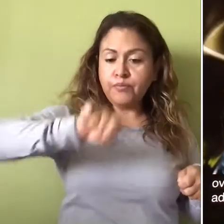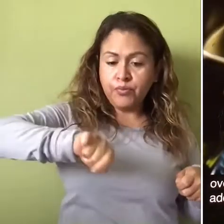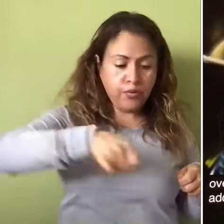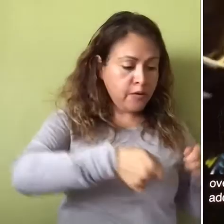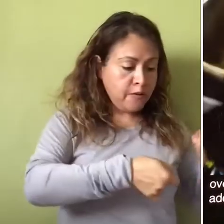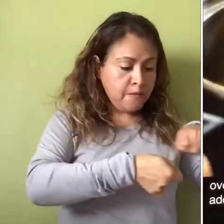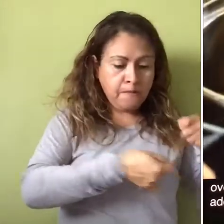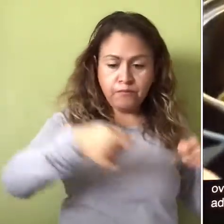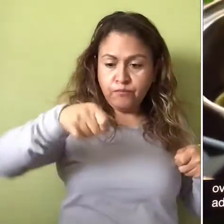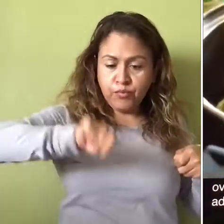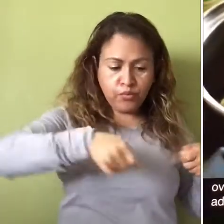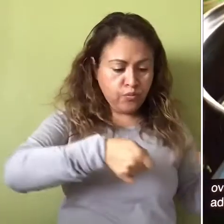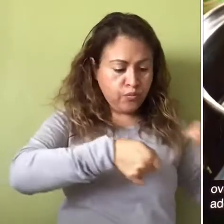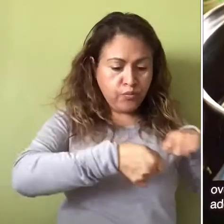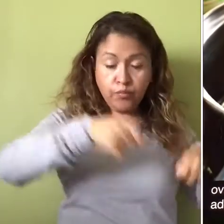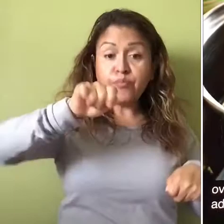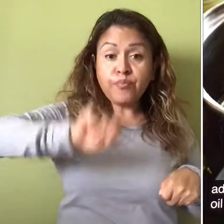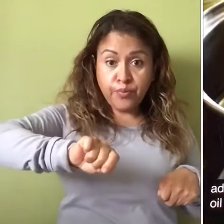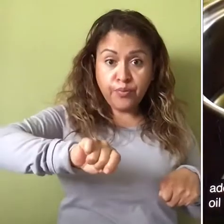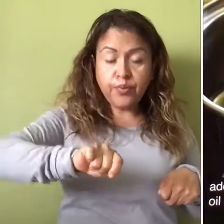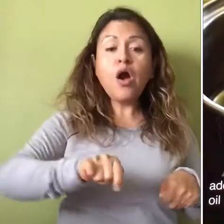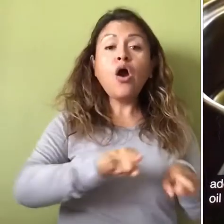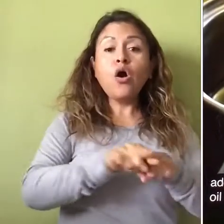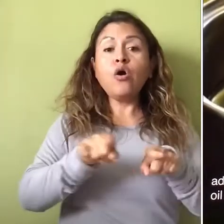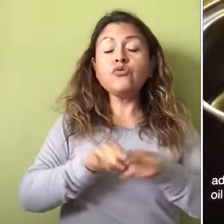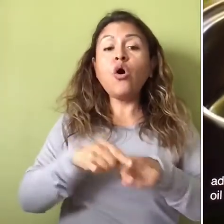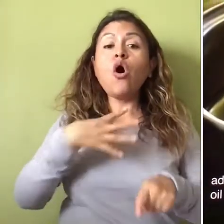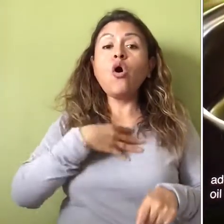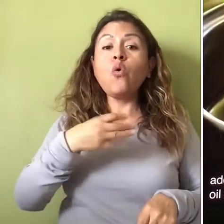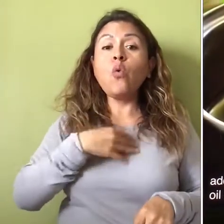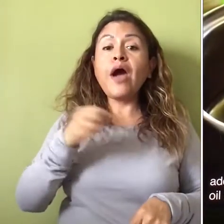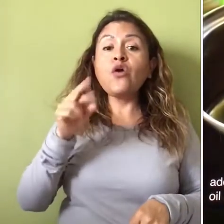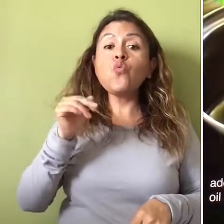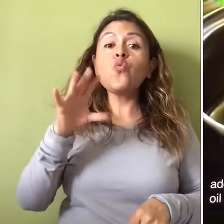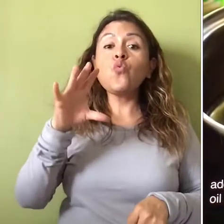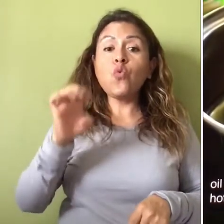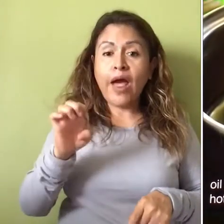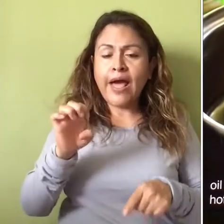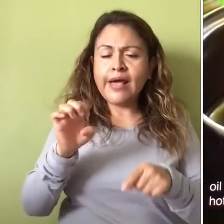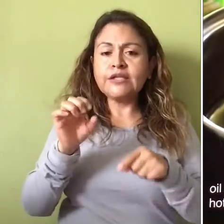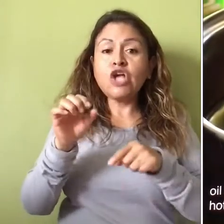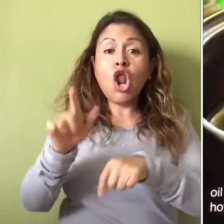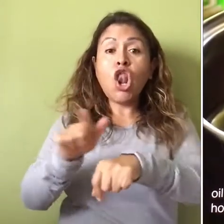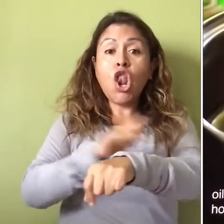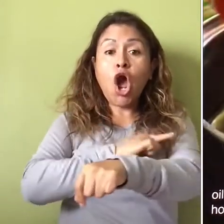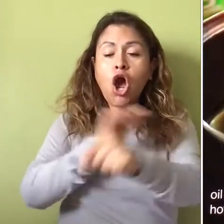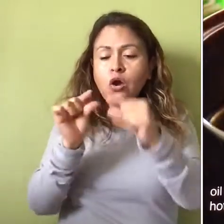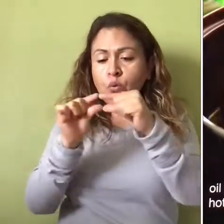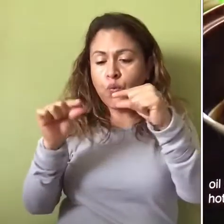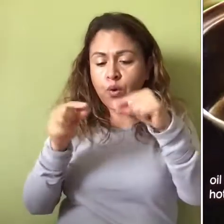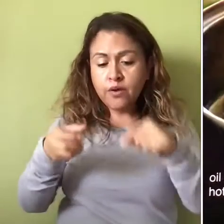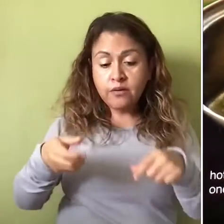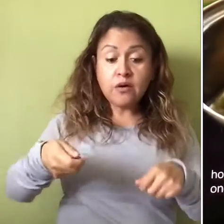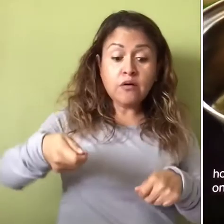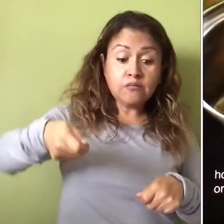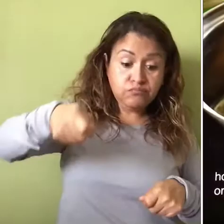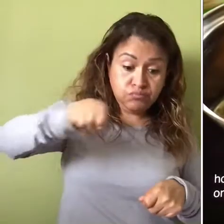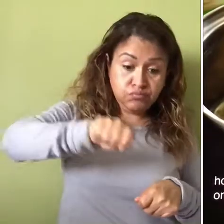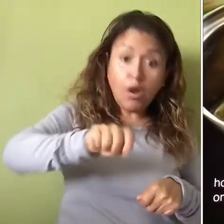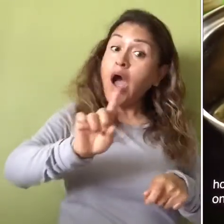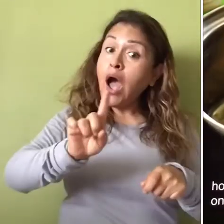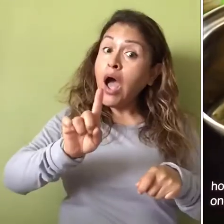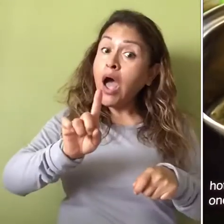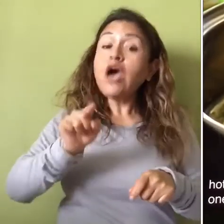it is hot, you want to add in 1 cup of long grain white rice. I have not rinsed this rice at all. I have gone through it, make sure there's no rocks or anything in